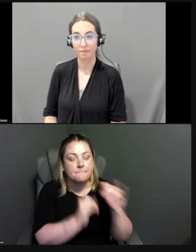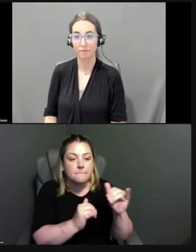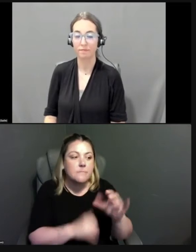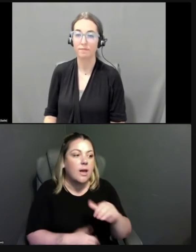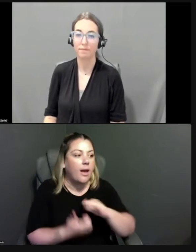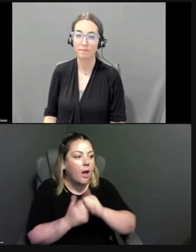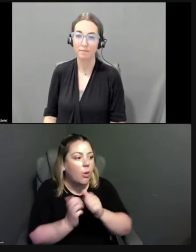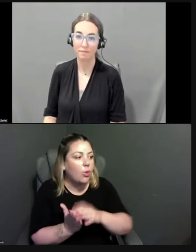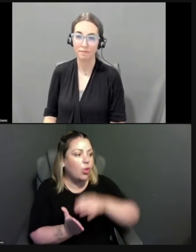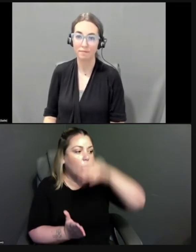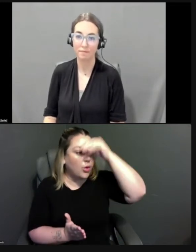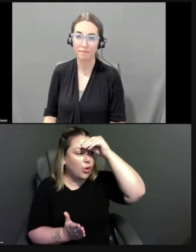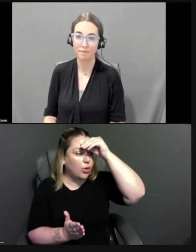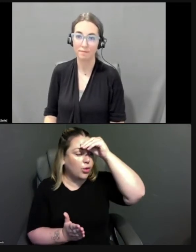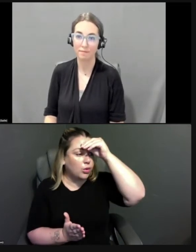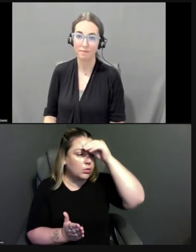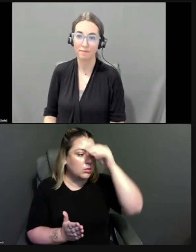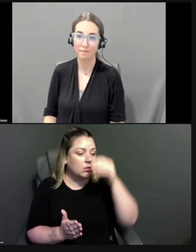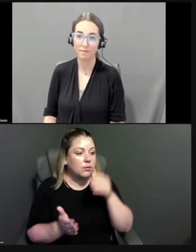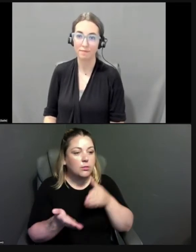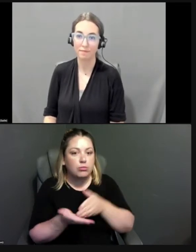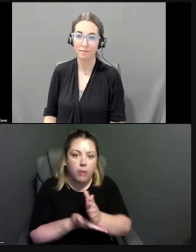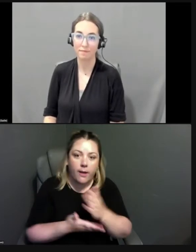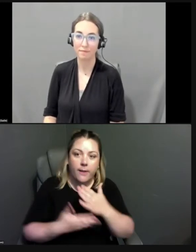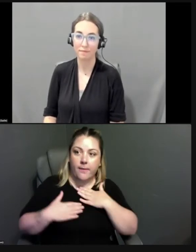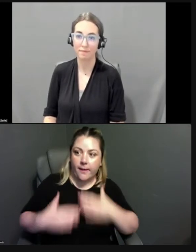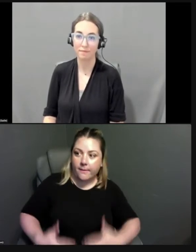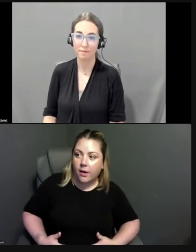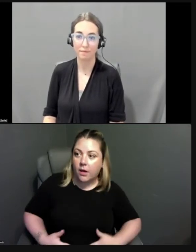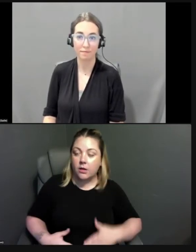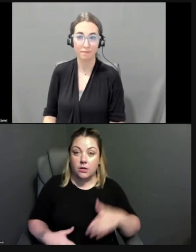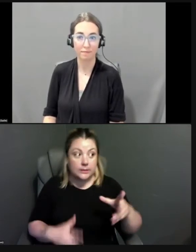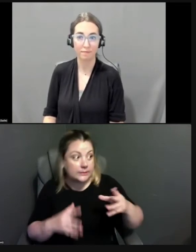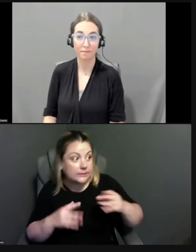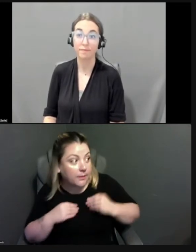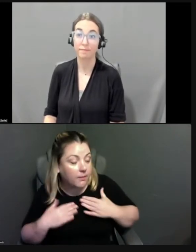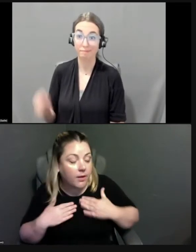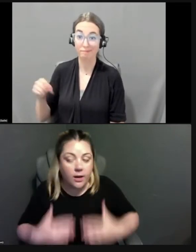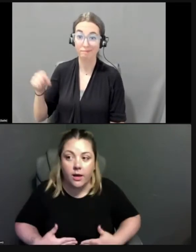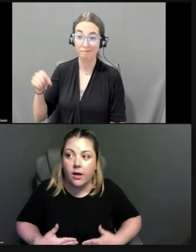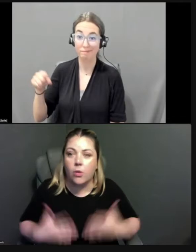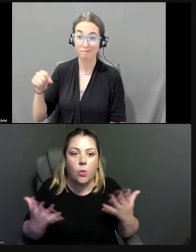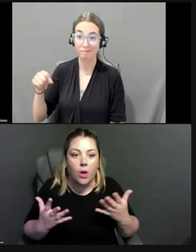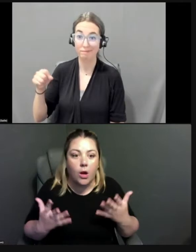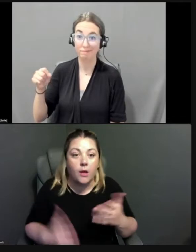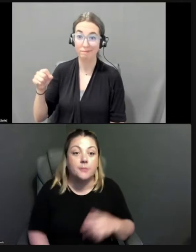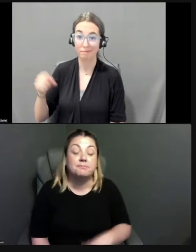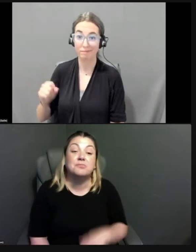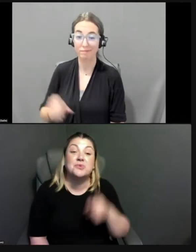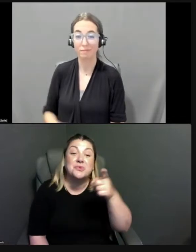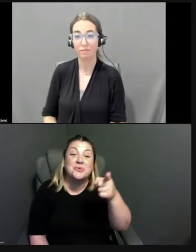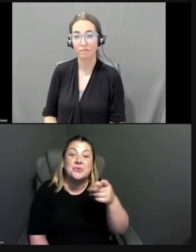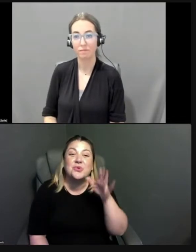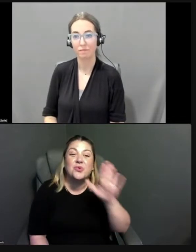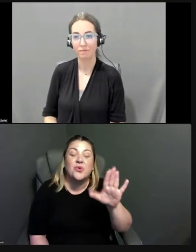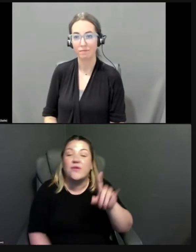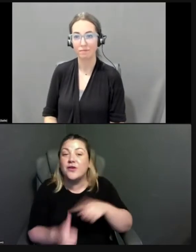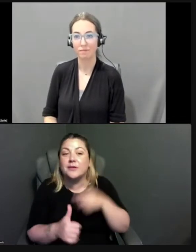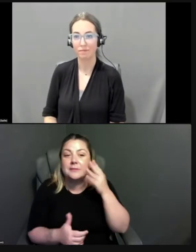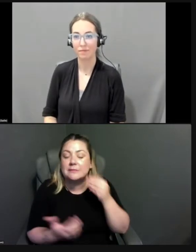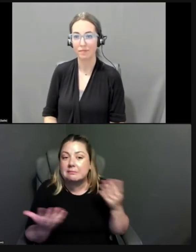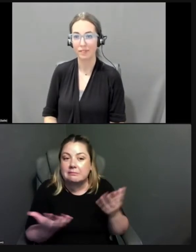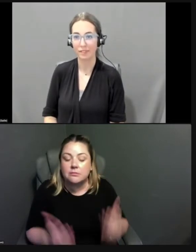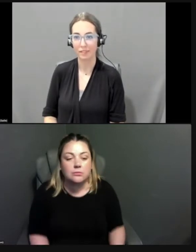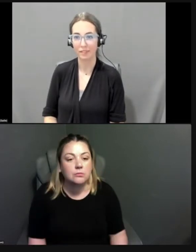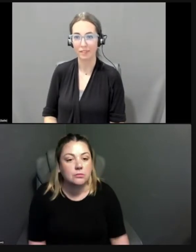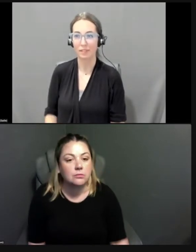learn what is okay and not okay for their body. Yeah. What about you, Sadie? What's your Oh my gosh. Thinking